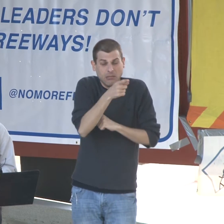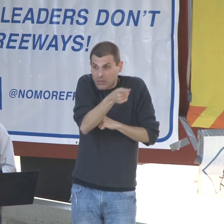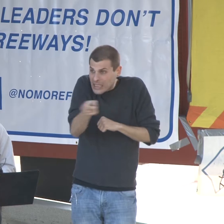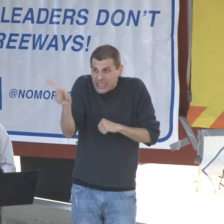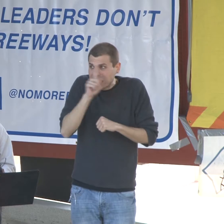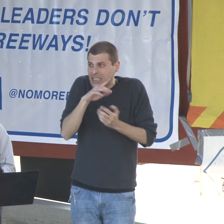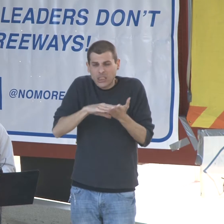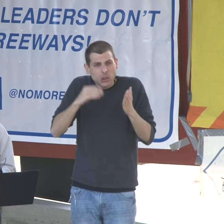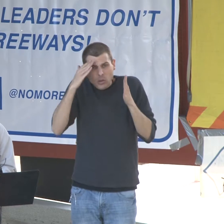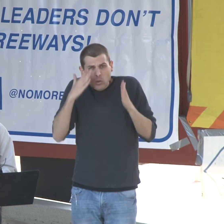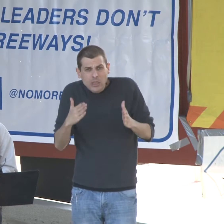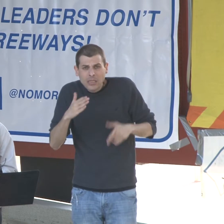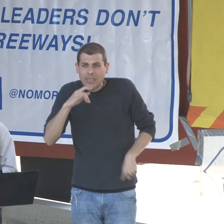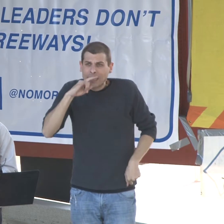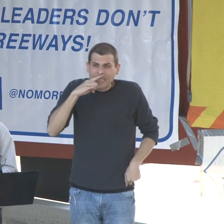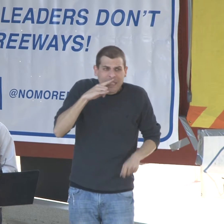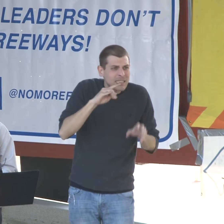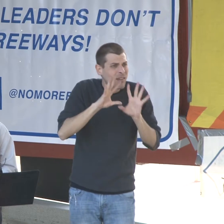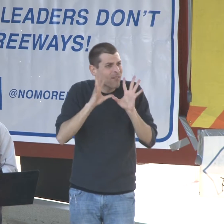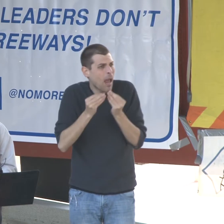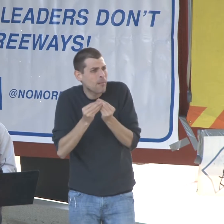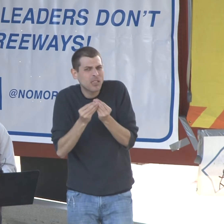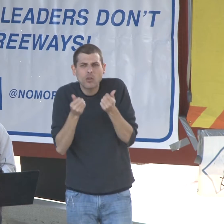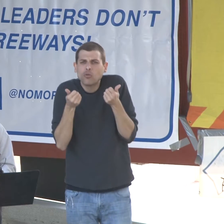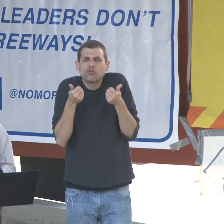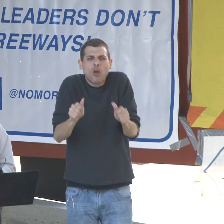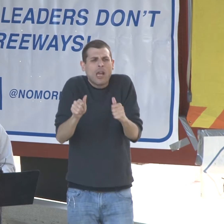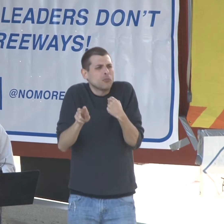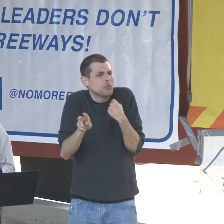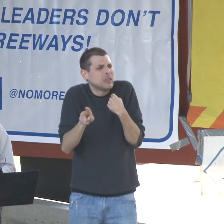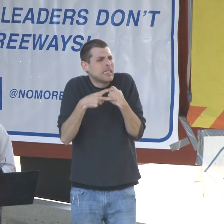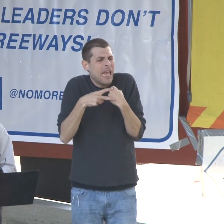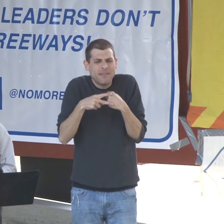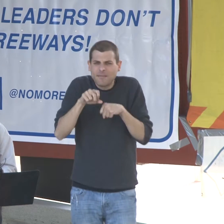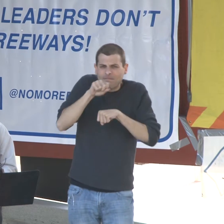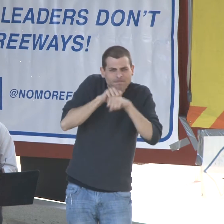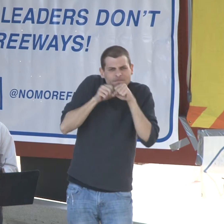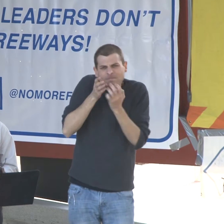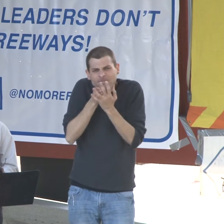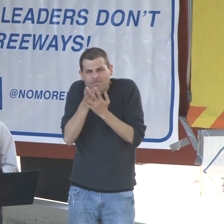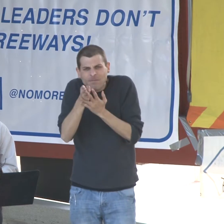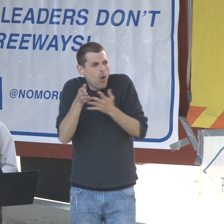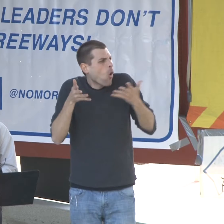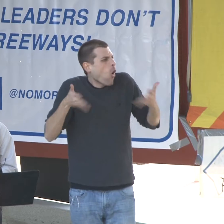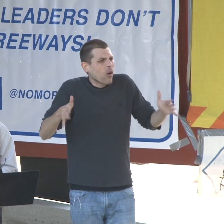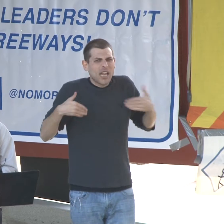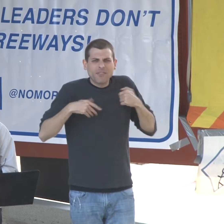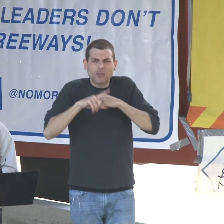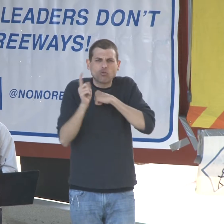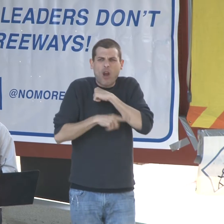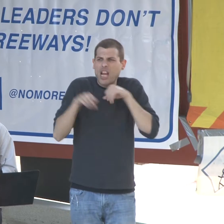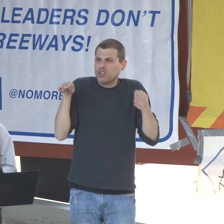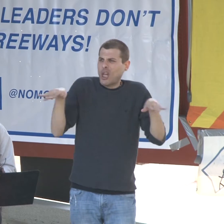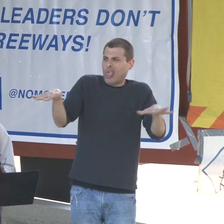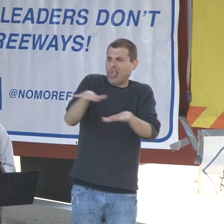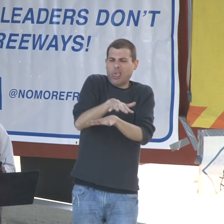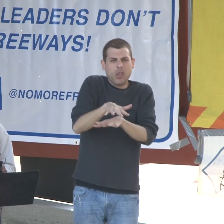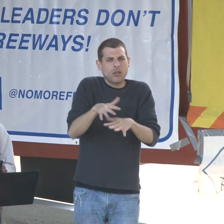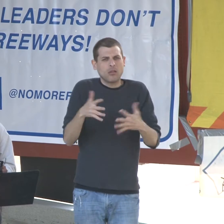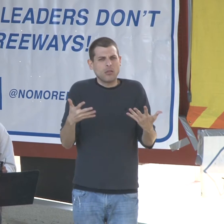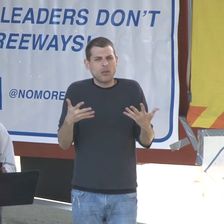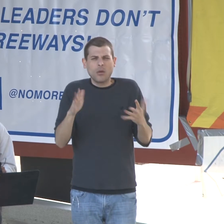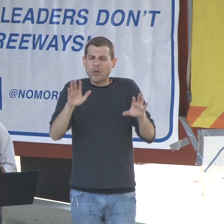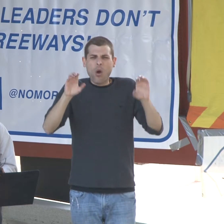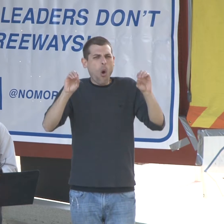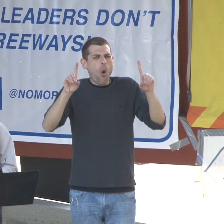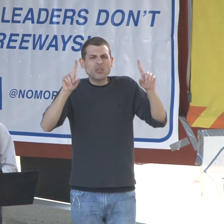trying to preserve what little that they have left that isn't already filled with trash and debris. ODOT should be ashamed, not only